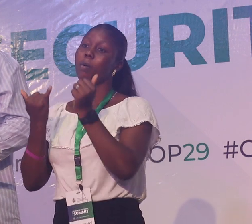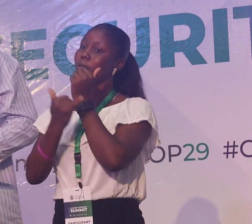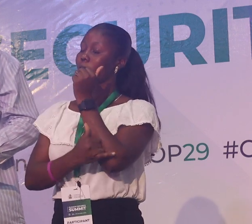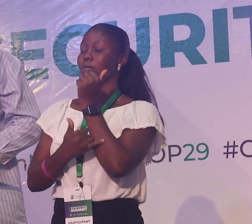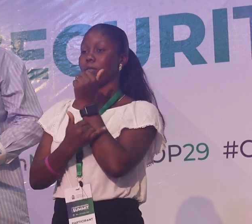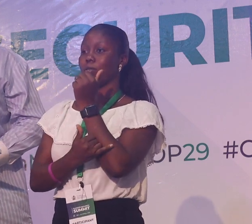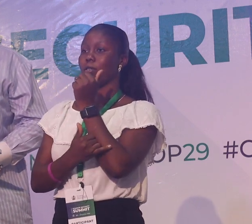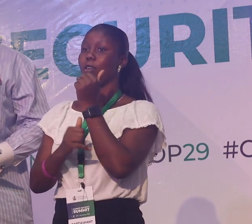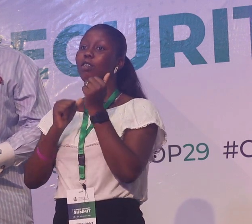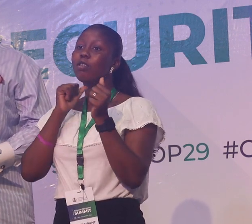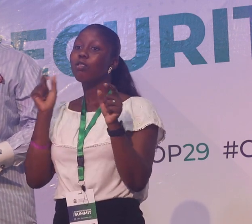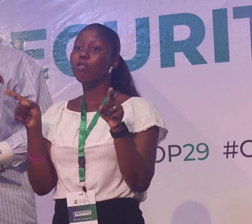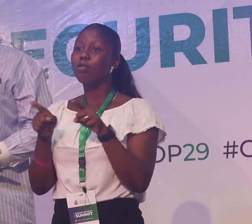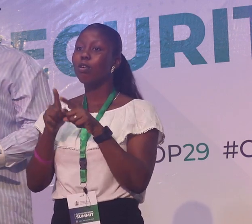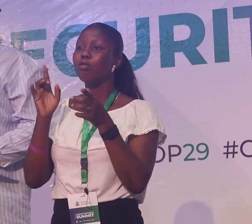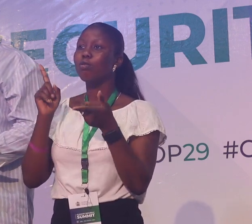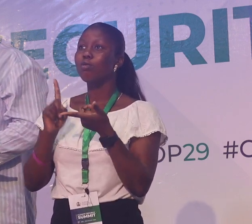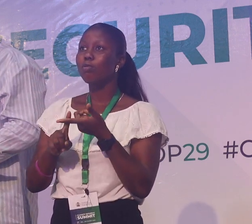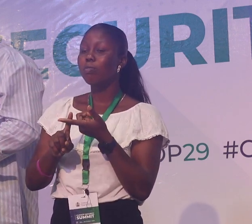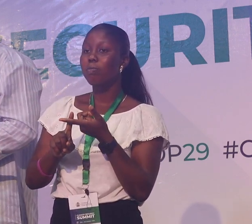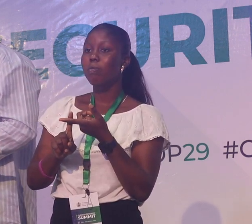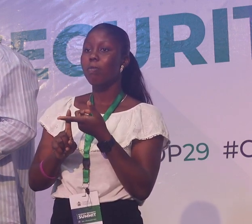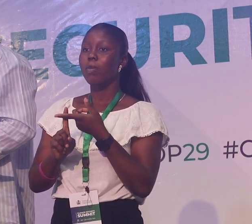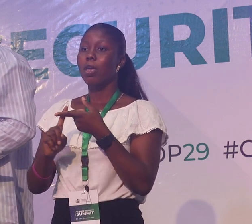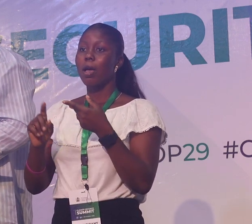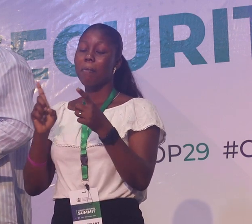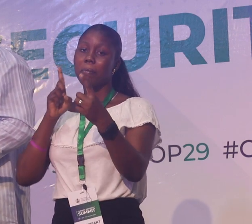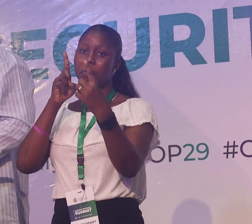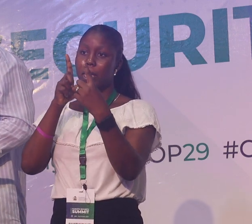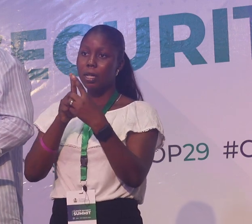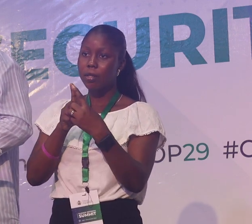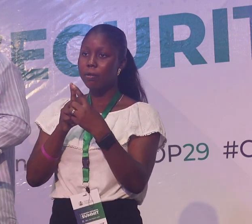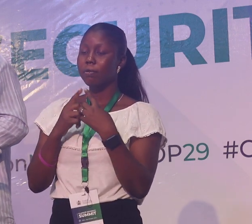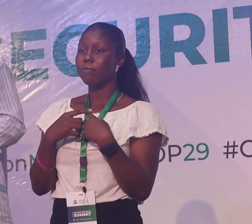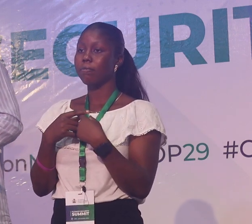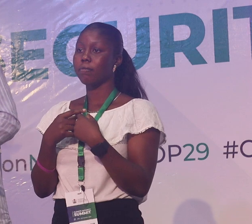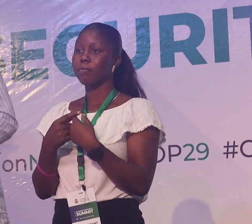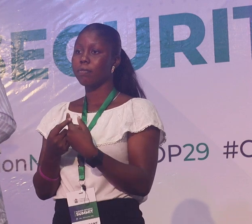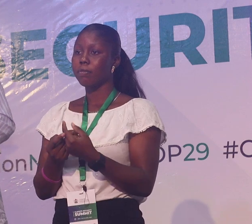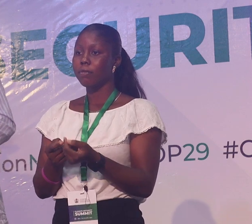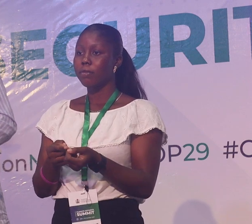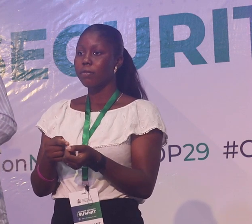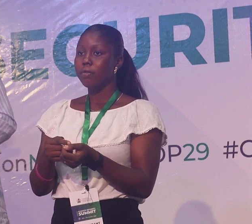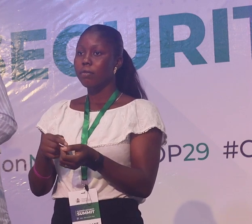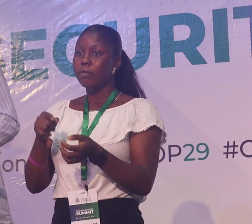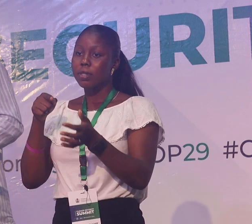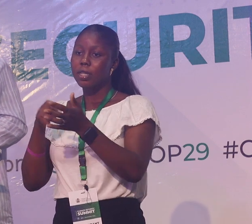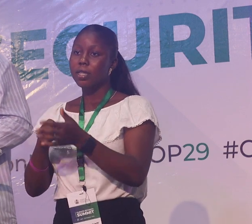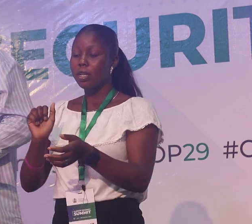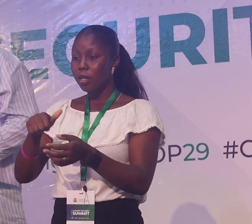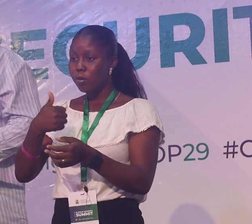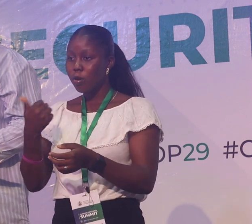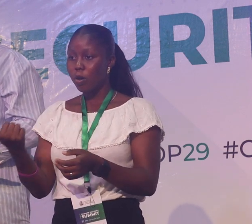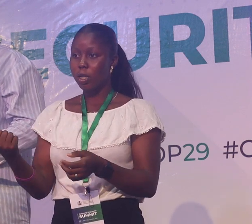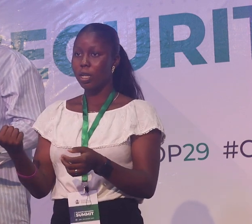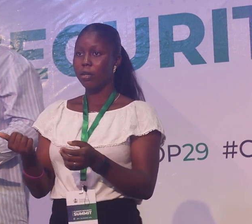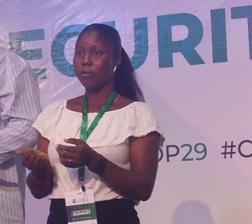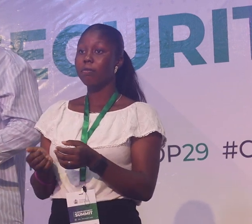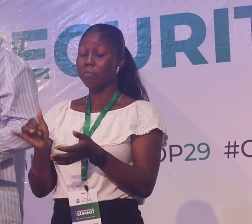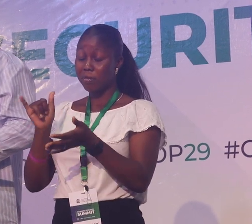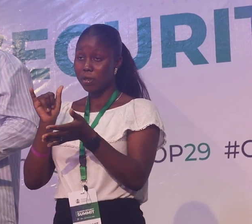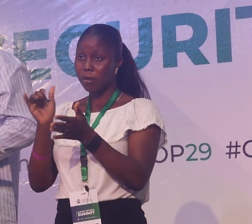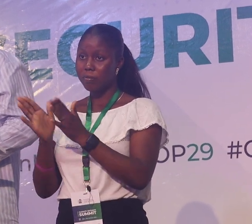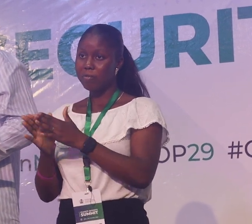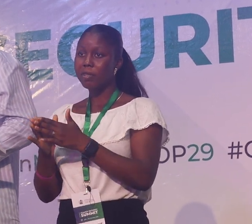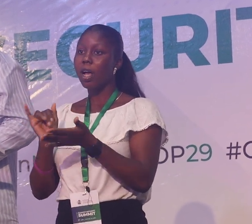just to Georgia, not just to meet at this and other fora, that is good,